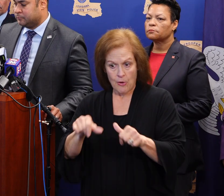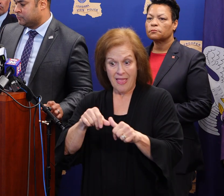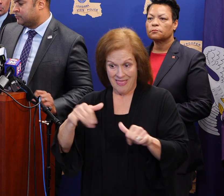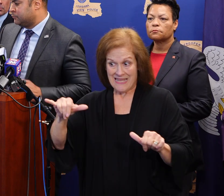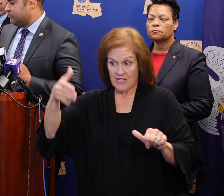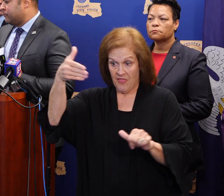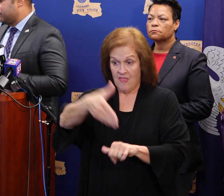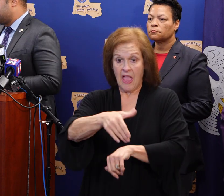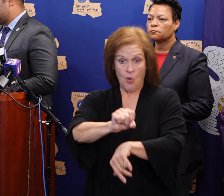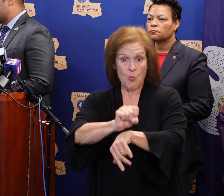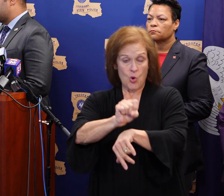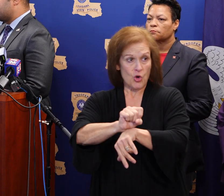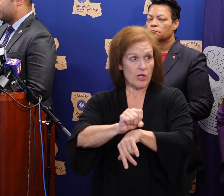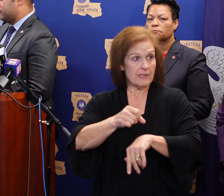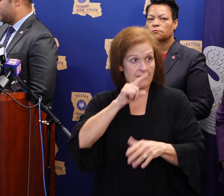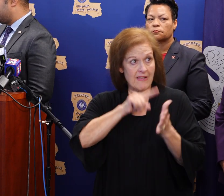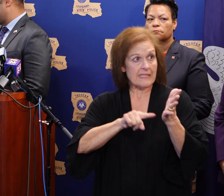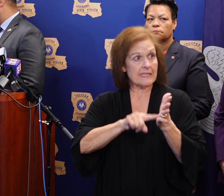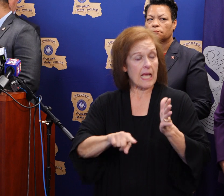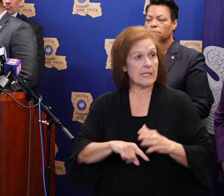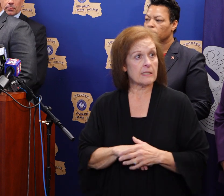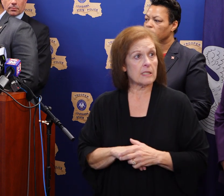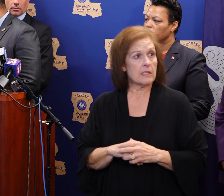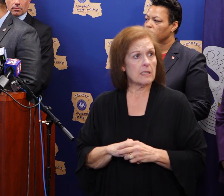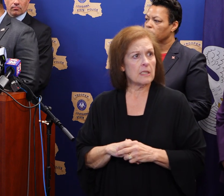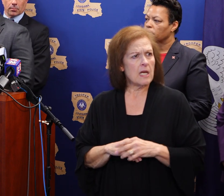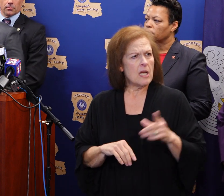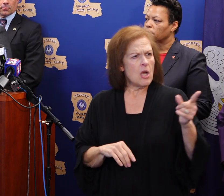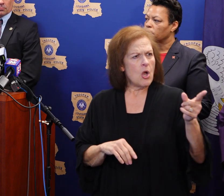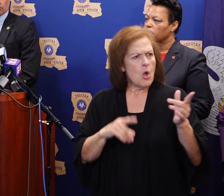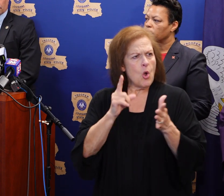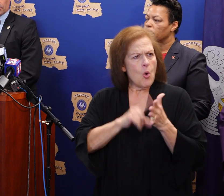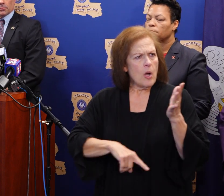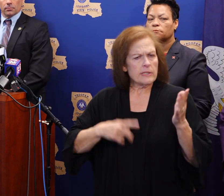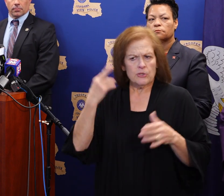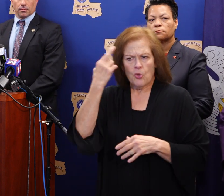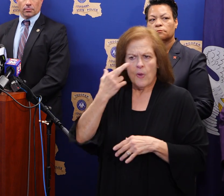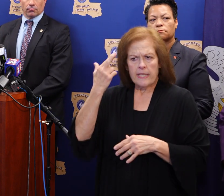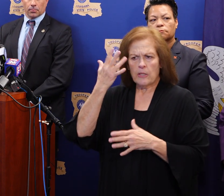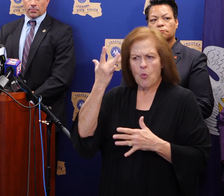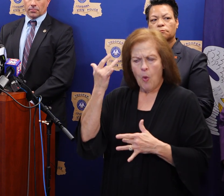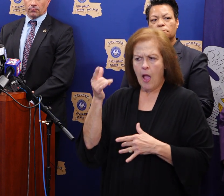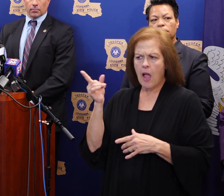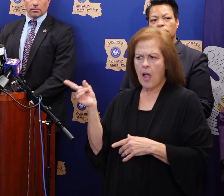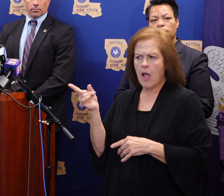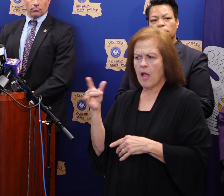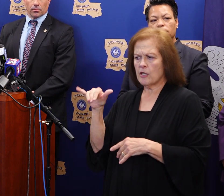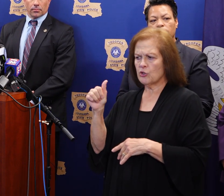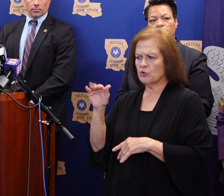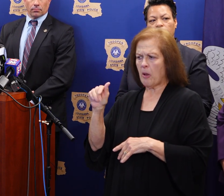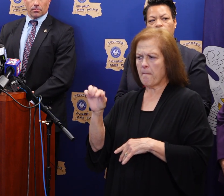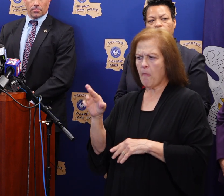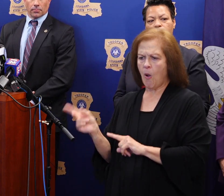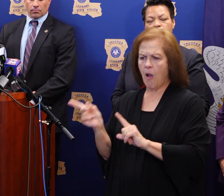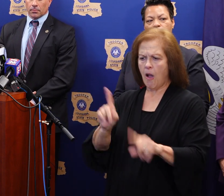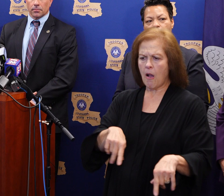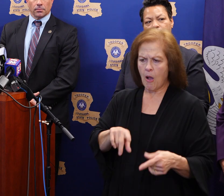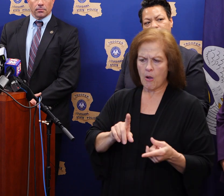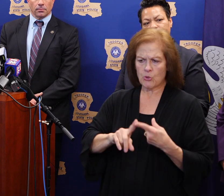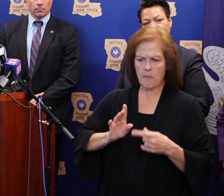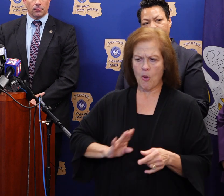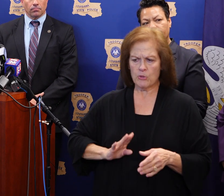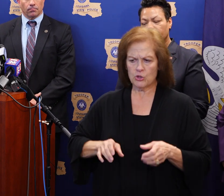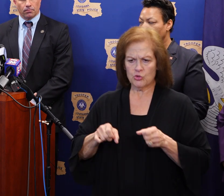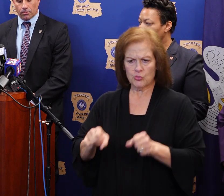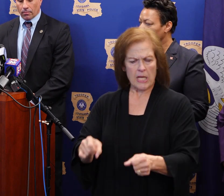Are you able Do to we assess what understand type of how he became radicalized over all of this time? What brought him to Bourbon Street? Do we understand, was there any international travel involved? What